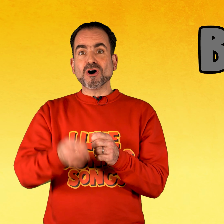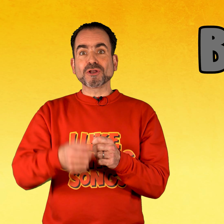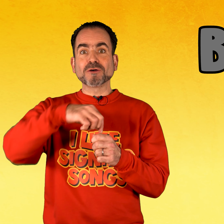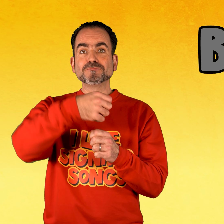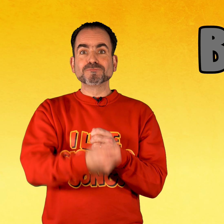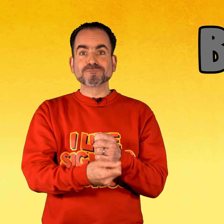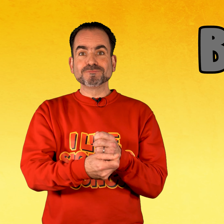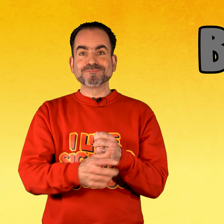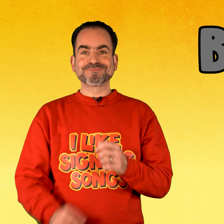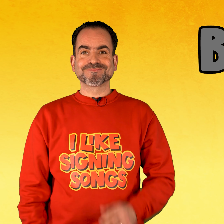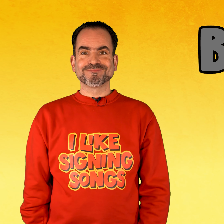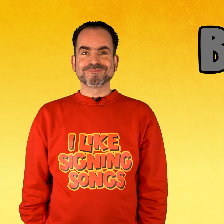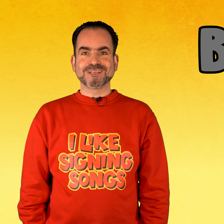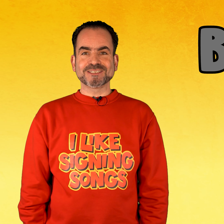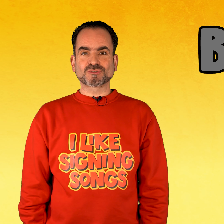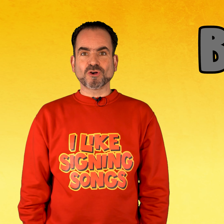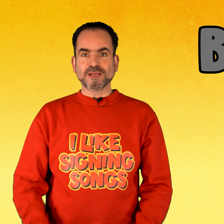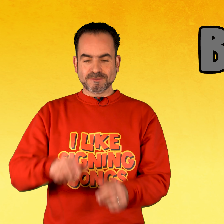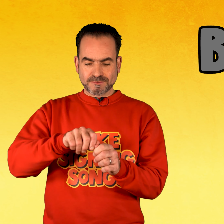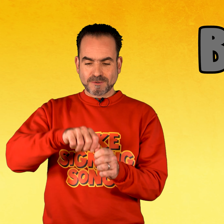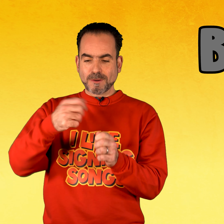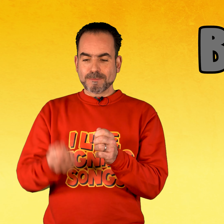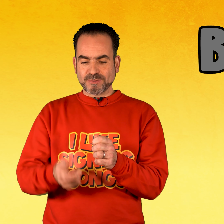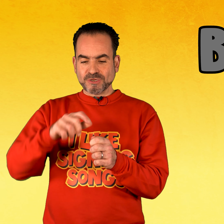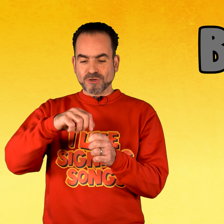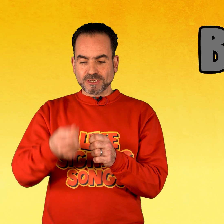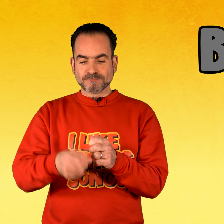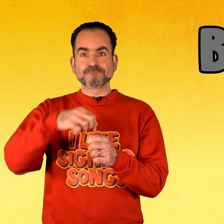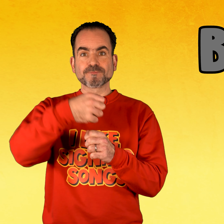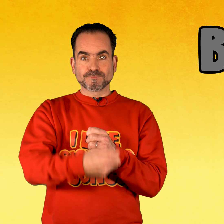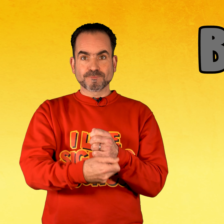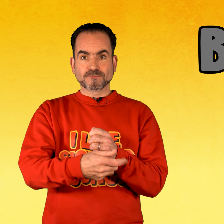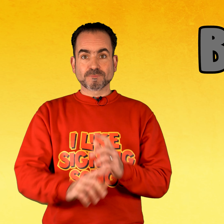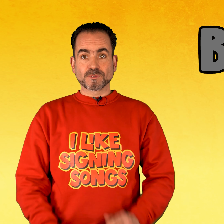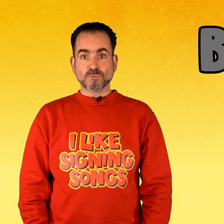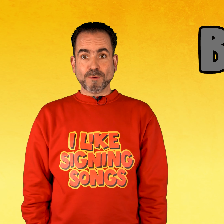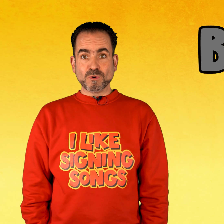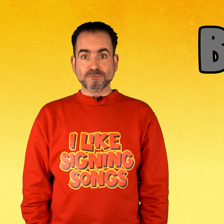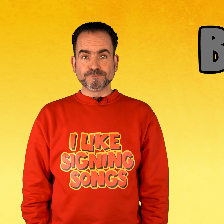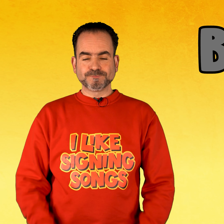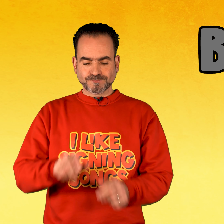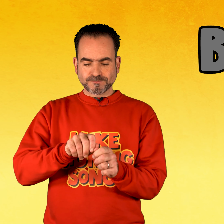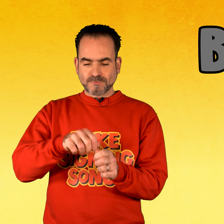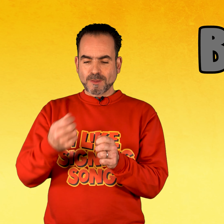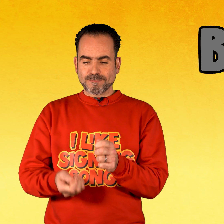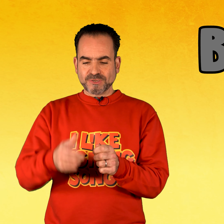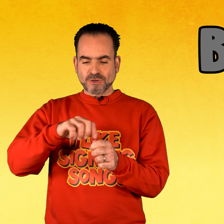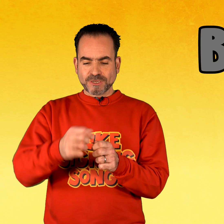banana. Let's try banana. One more, banana.